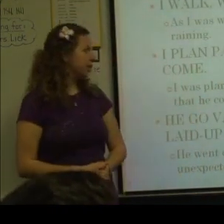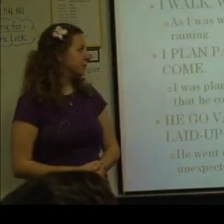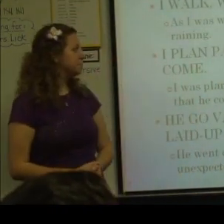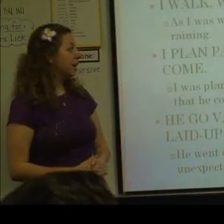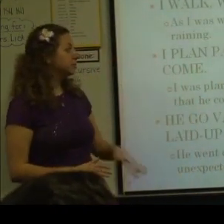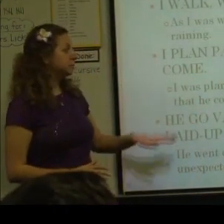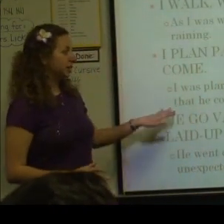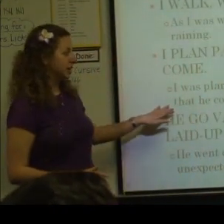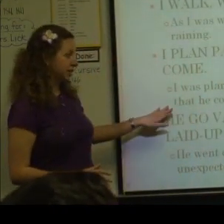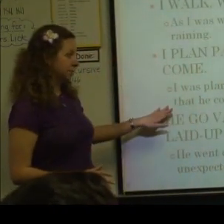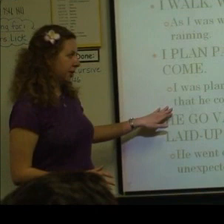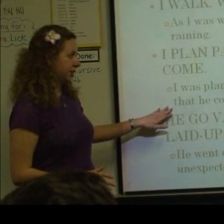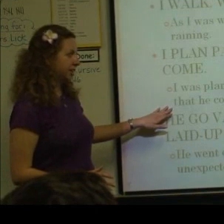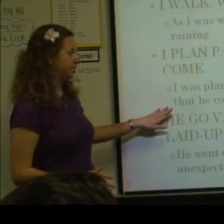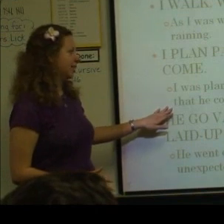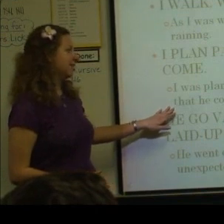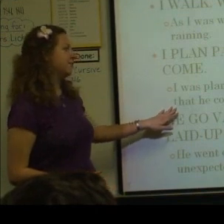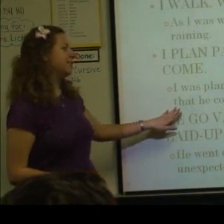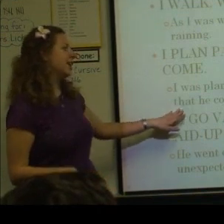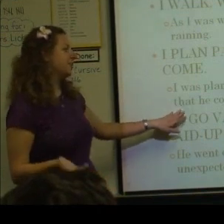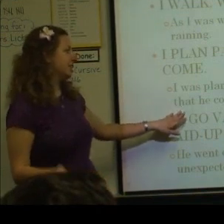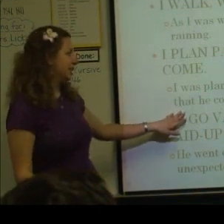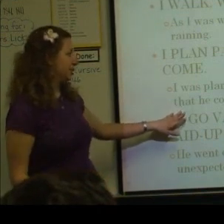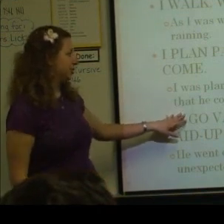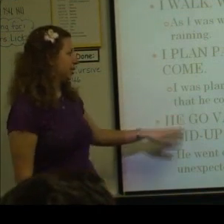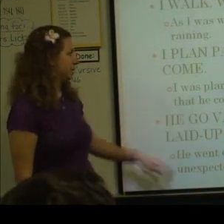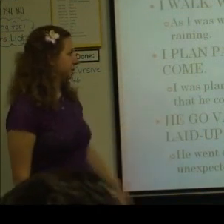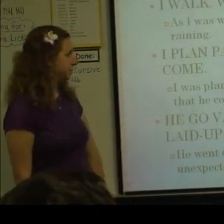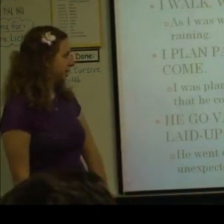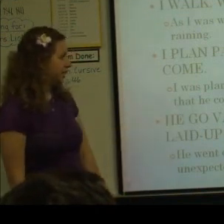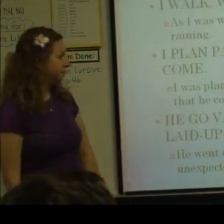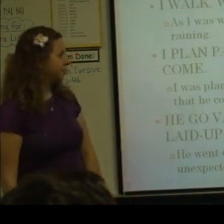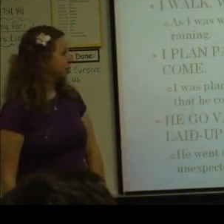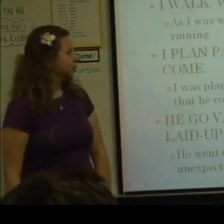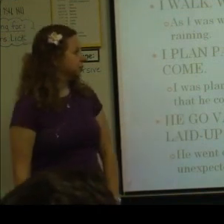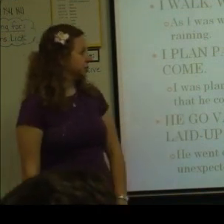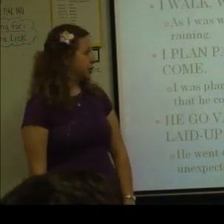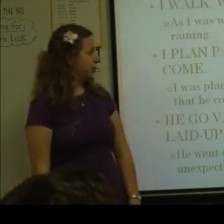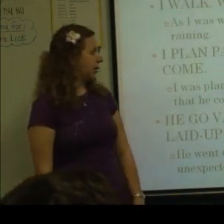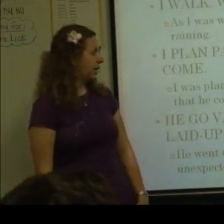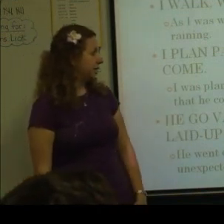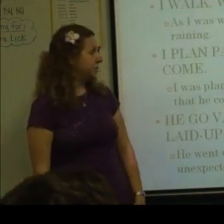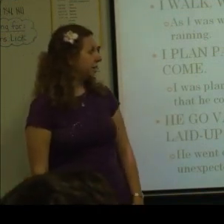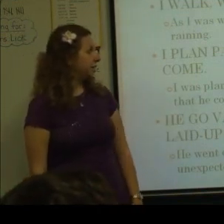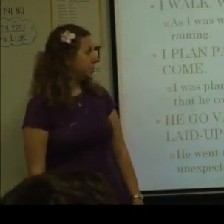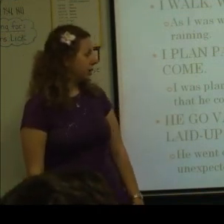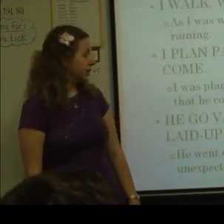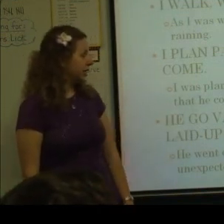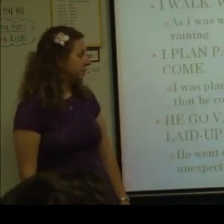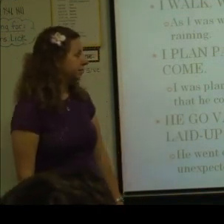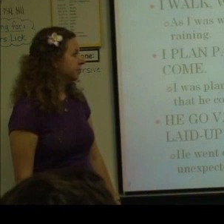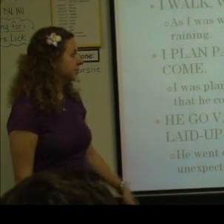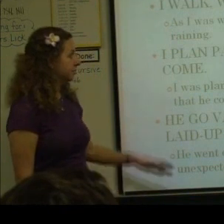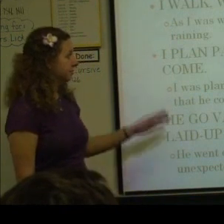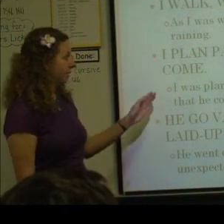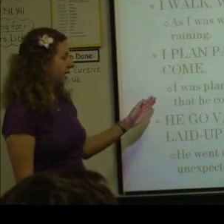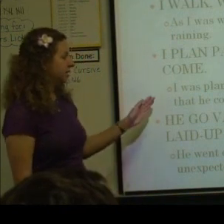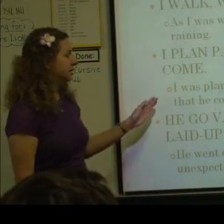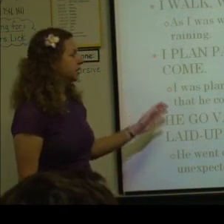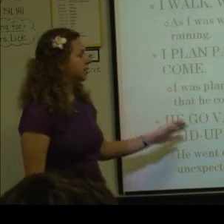Okay, I was planning the party, then I found out that he couldn't come. Okay? So, I planned party, find, and